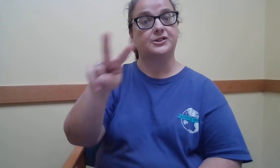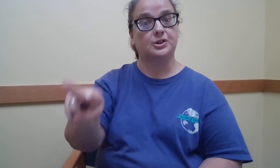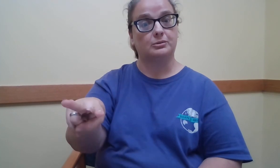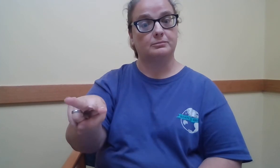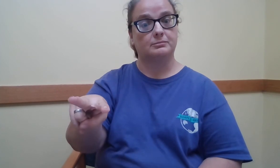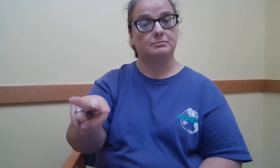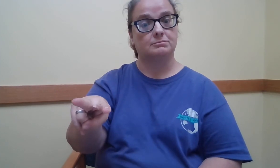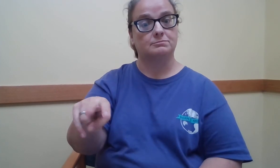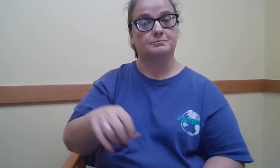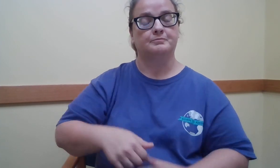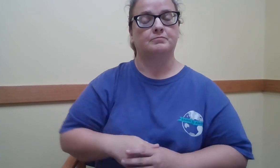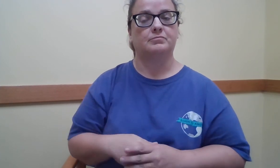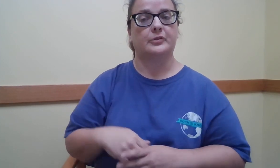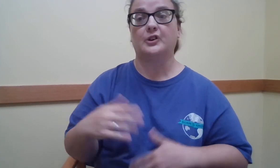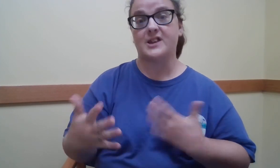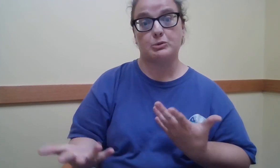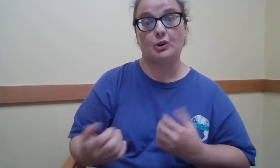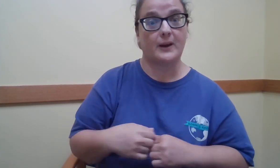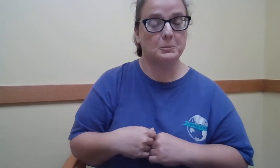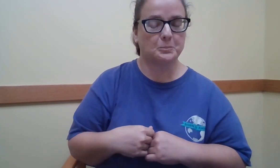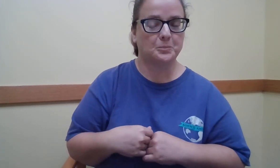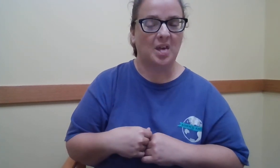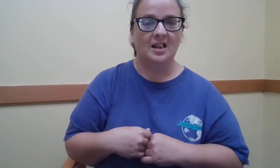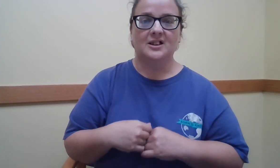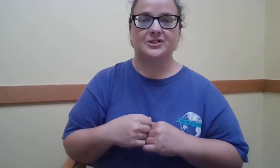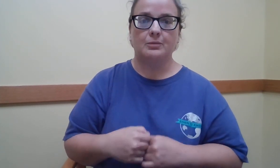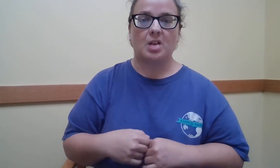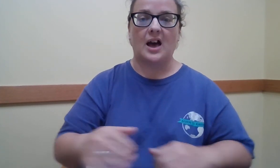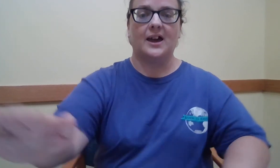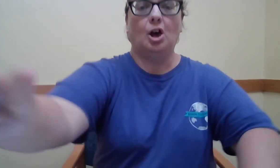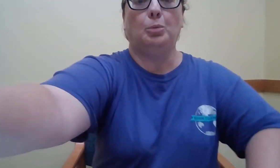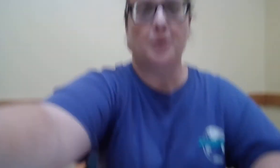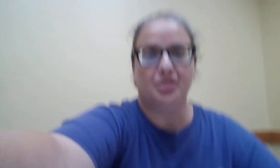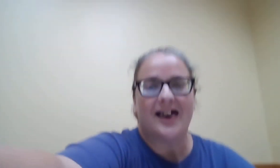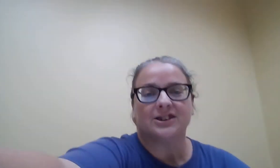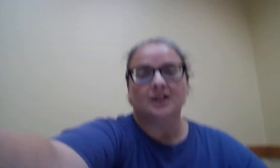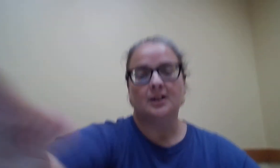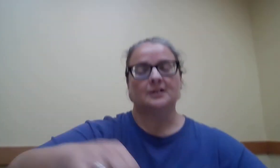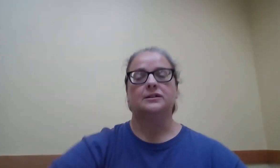4,003,222, for example. Okay, so I hope that